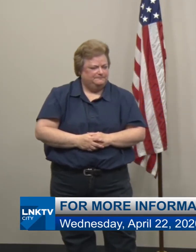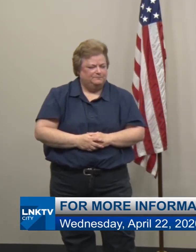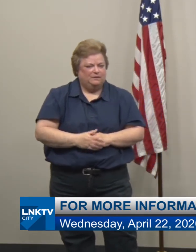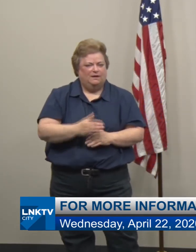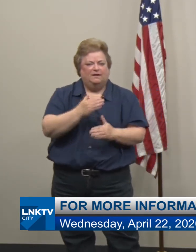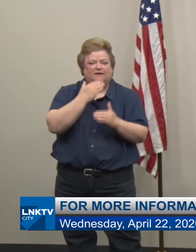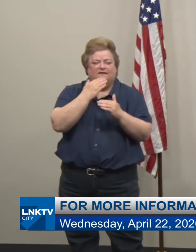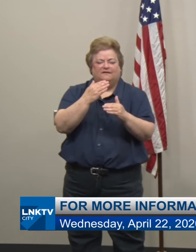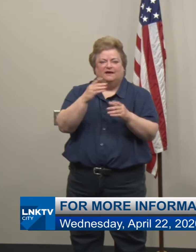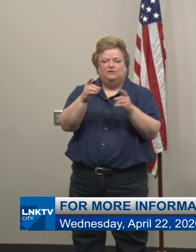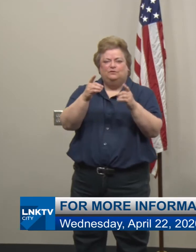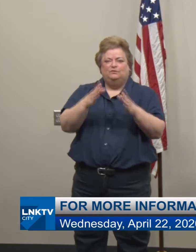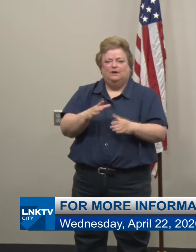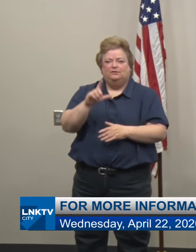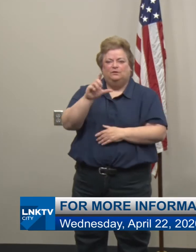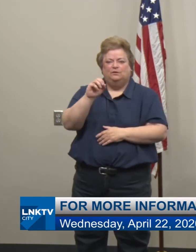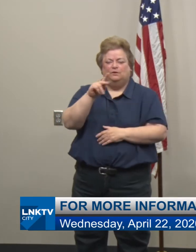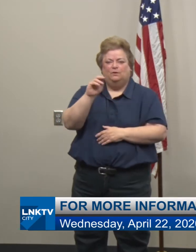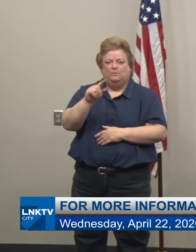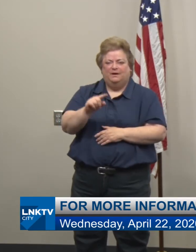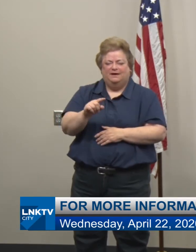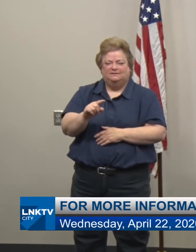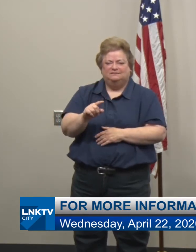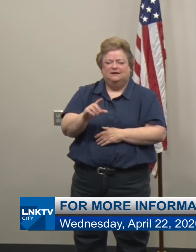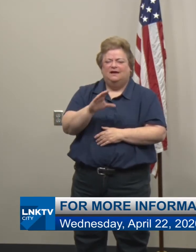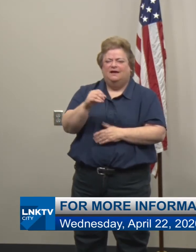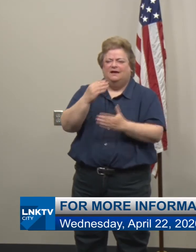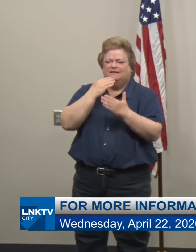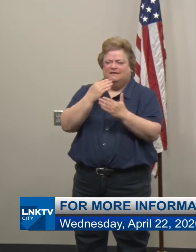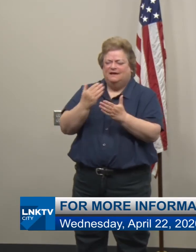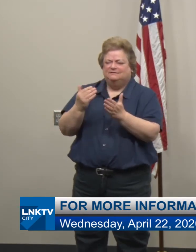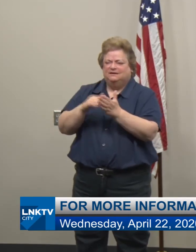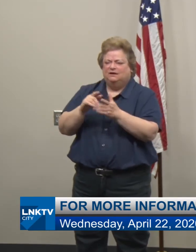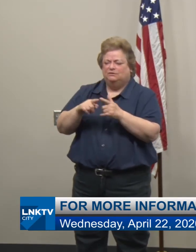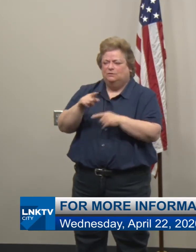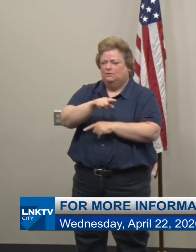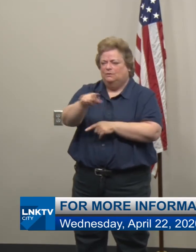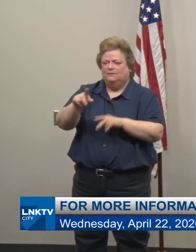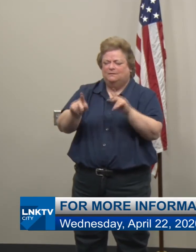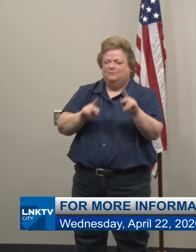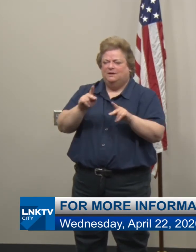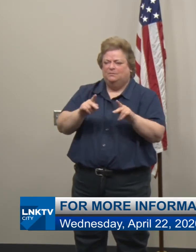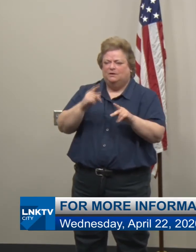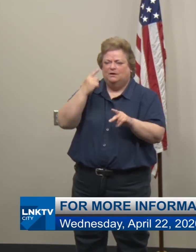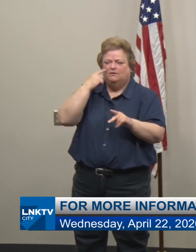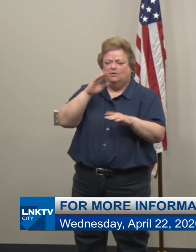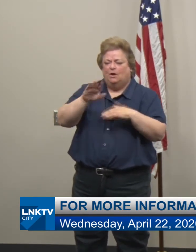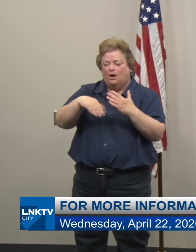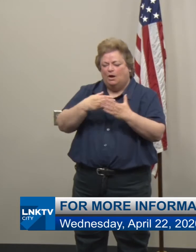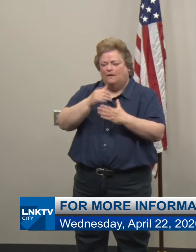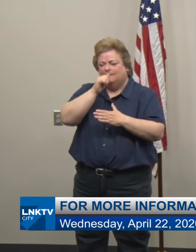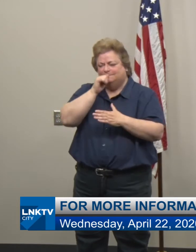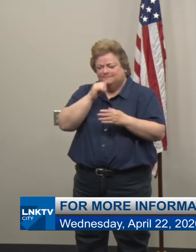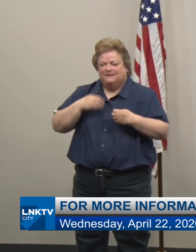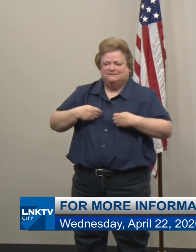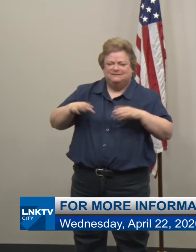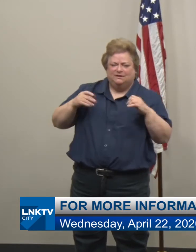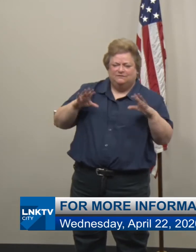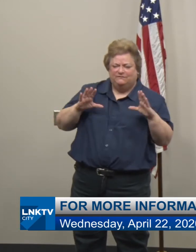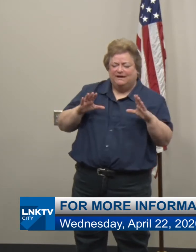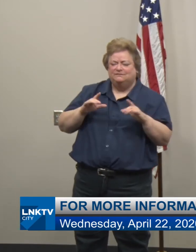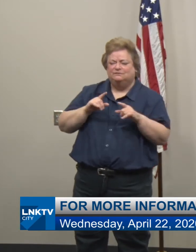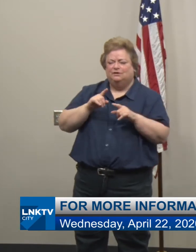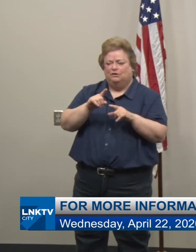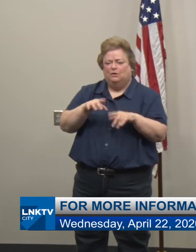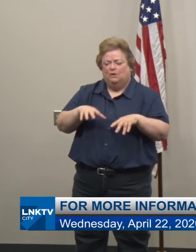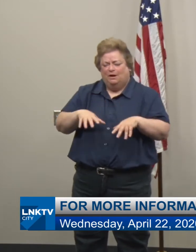Thank you, Director Lopez. And thanks again to our public for all of the steps and sacrifices that you're taking to help us prevent the